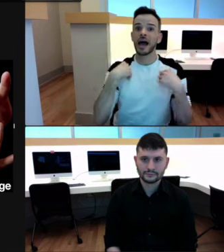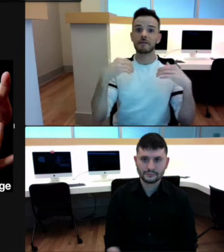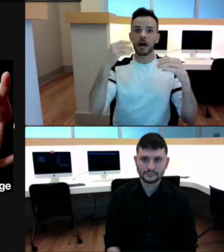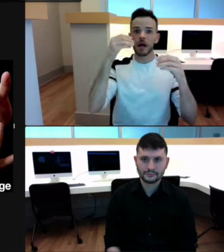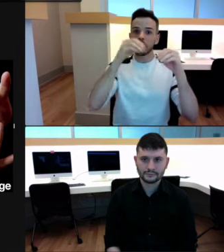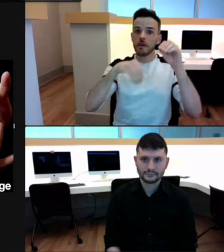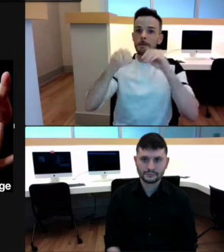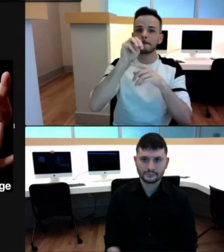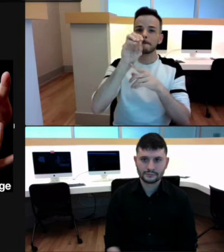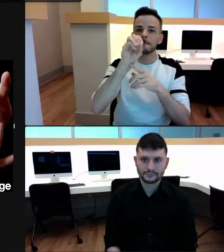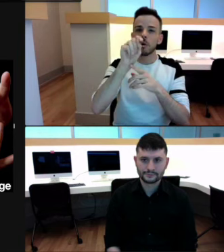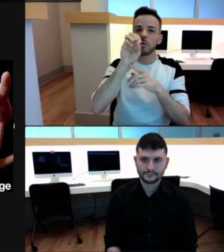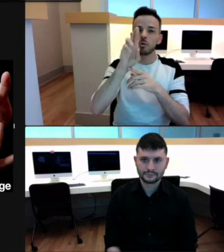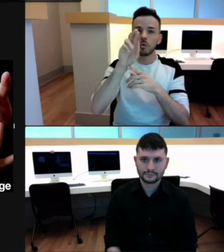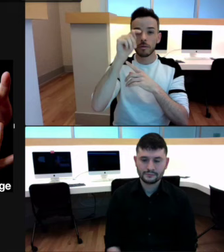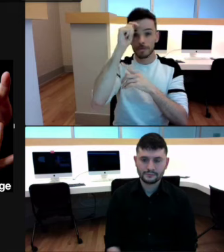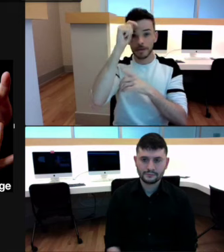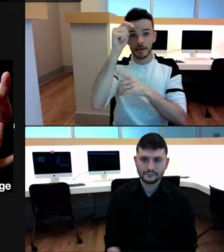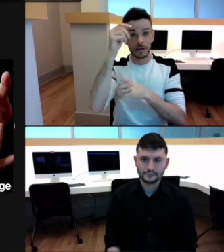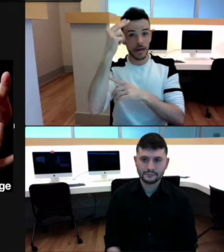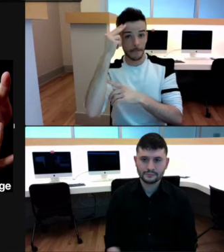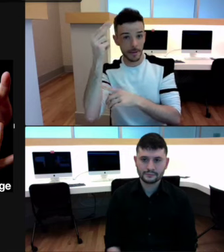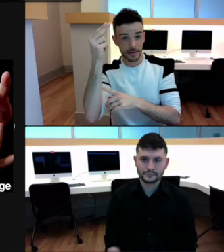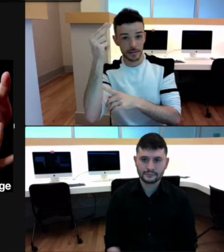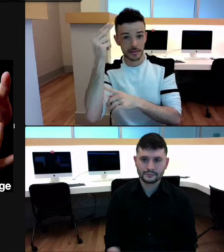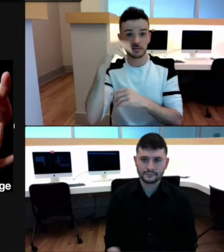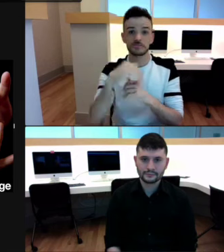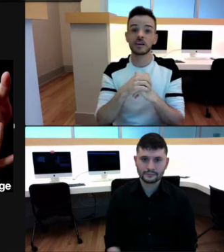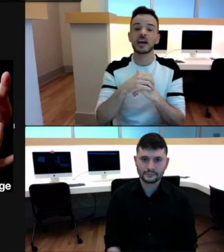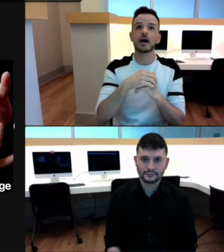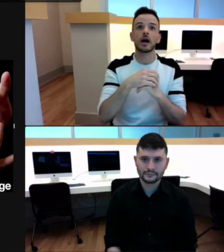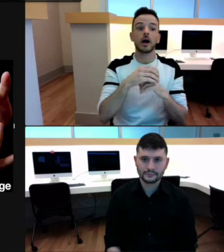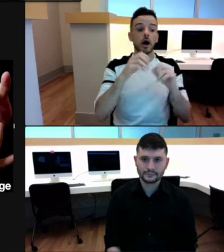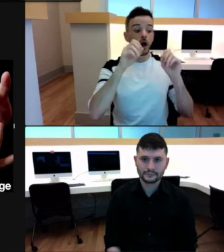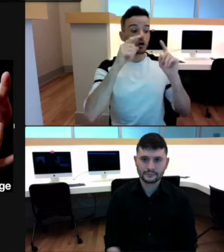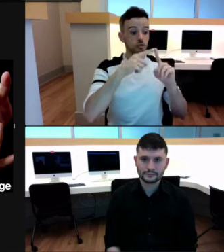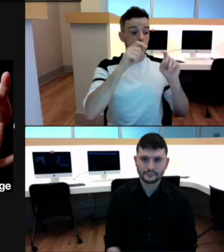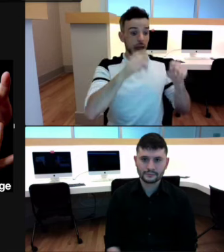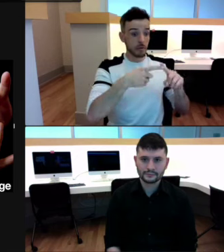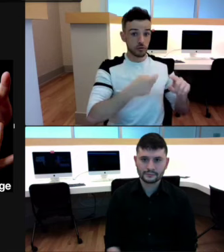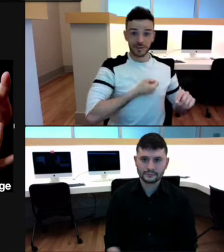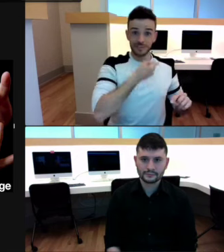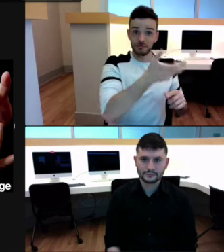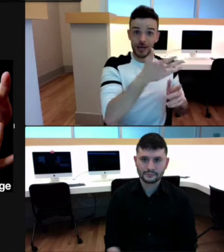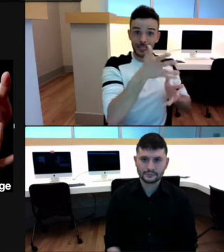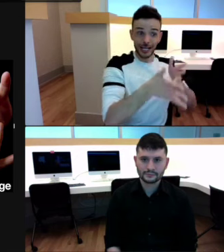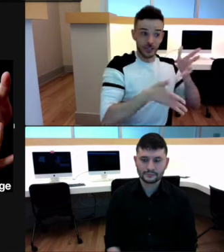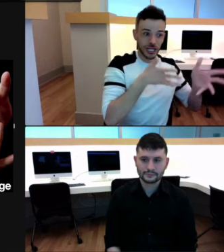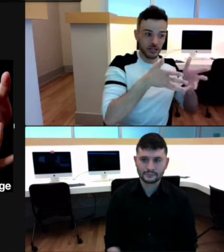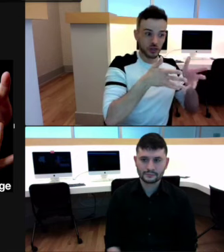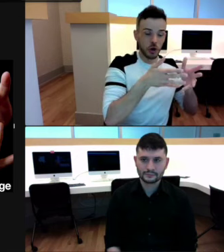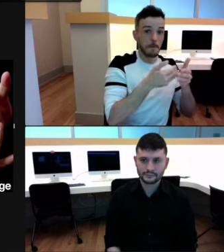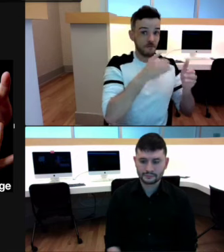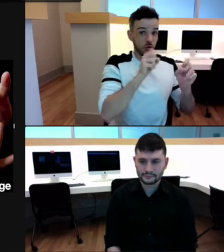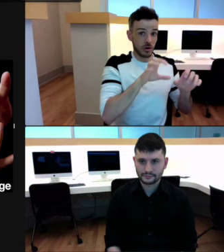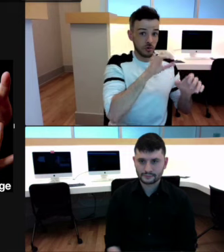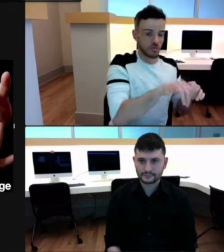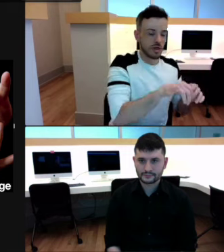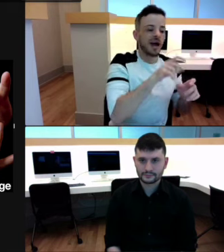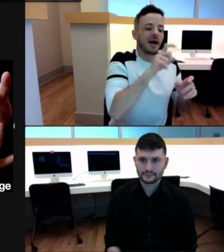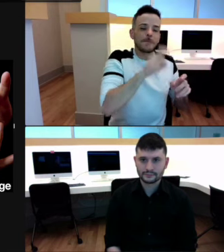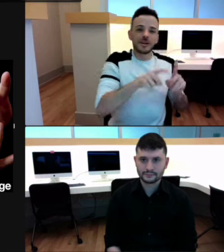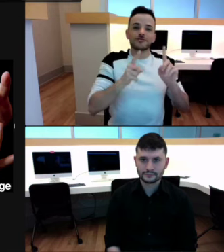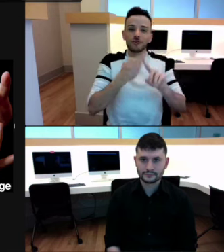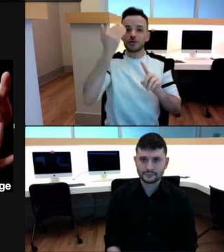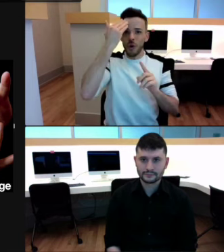hesitation. There's also the motor theory hypothesis that expressive abilities rely on